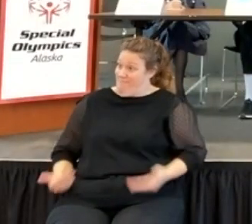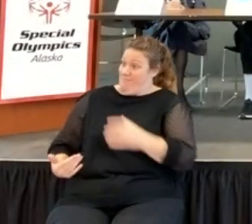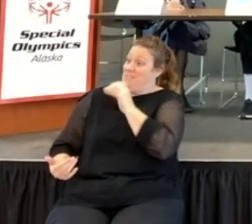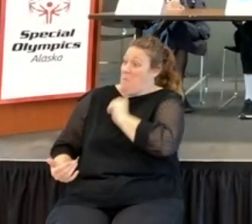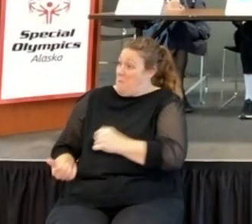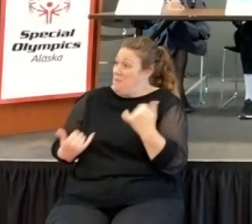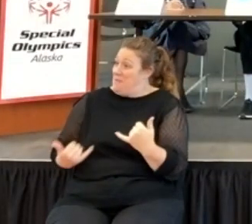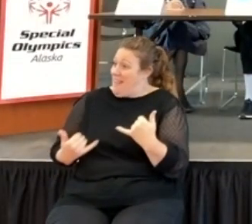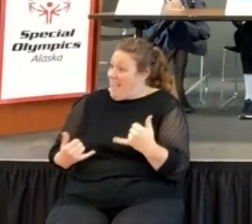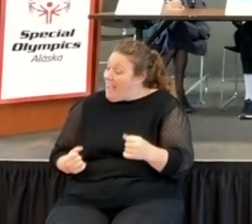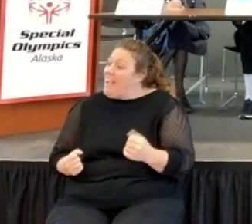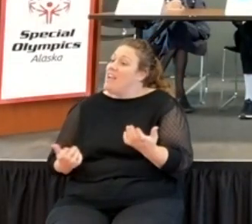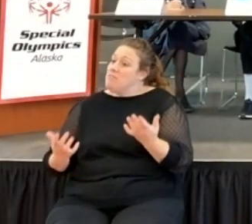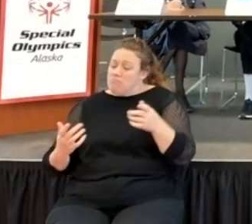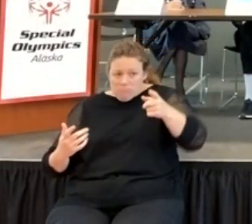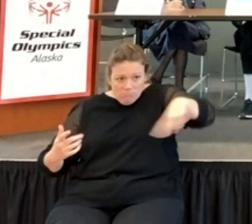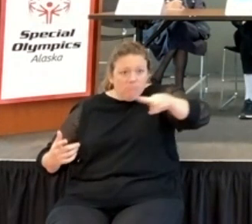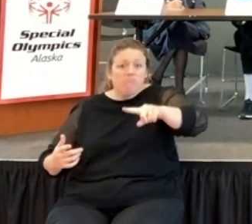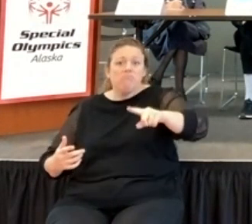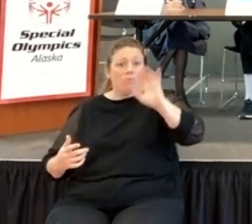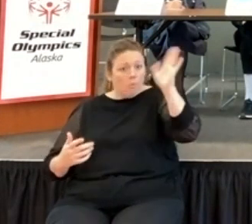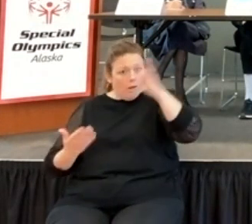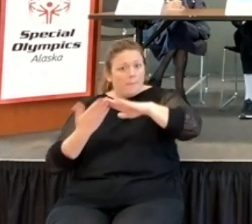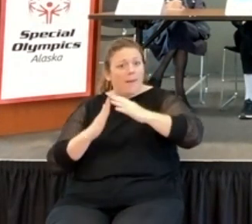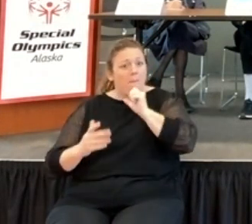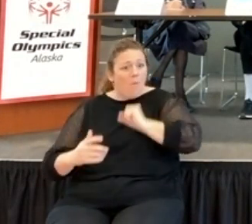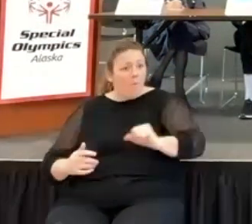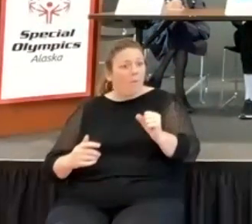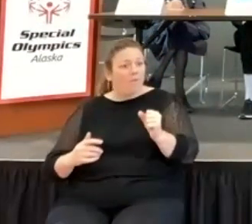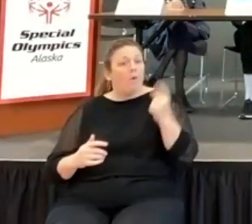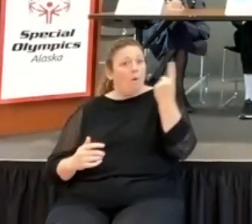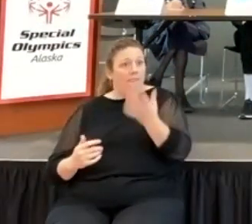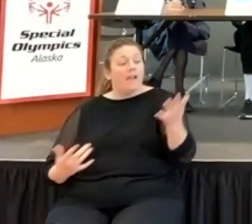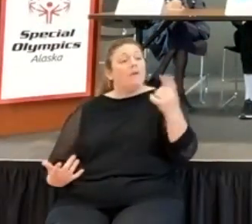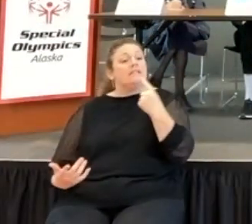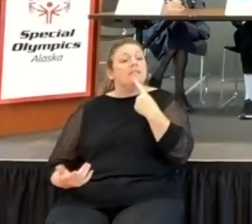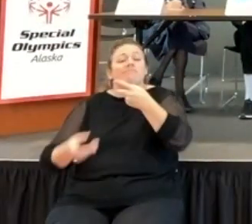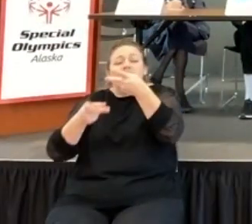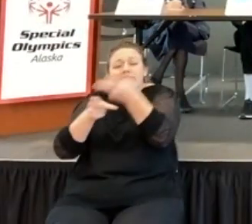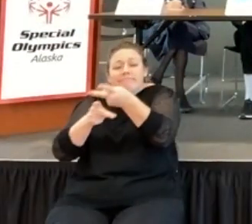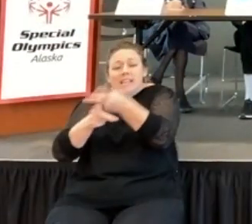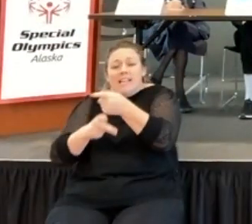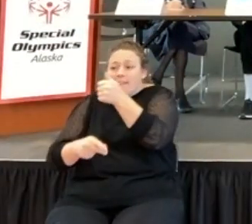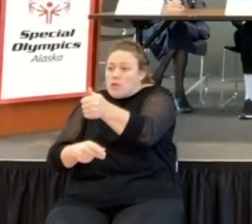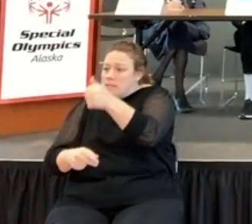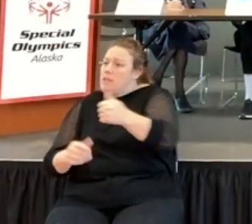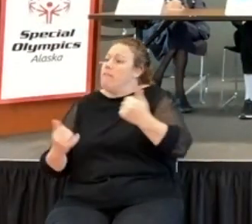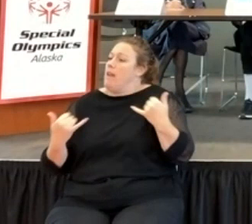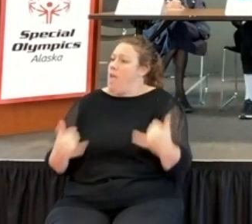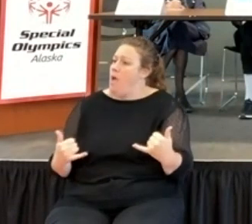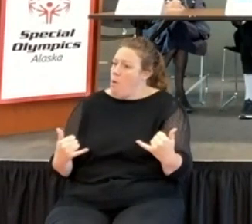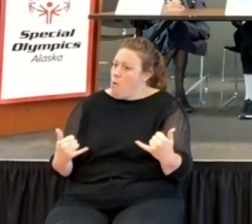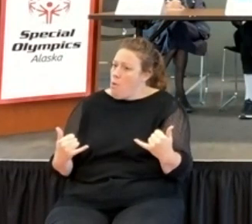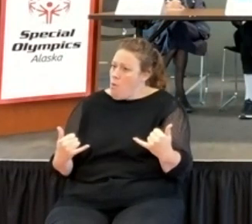they'll be able to grow older. And one of the things I would say to them, take care of yourself now.